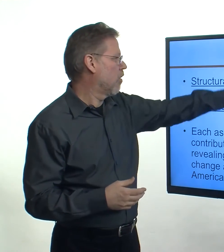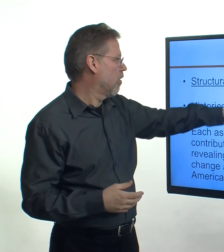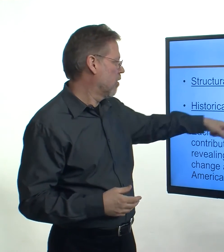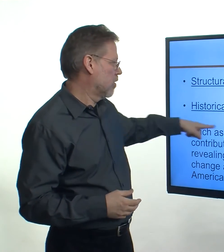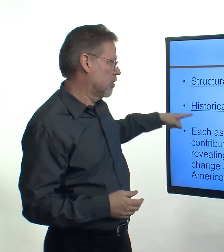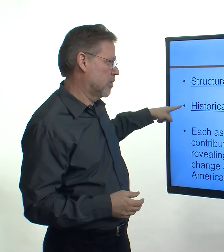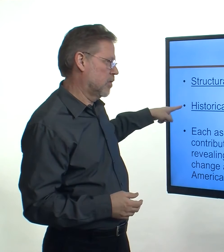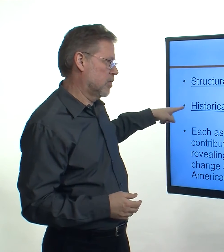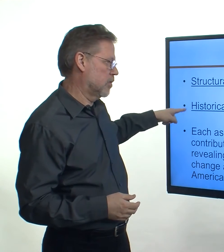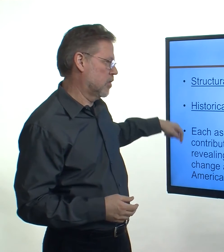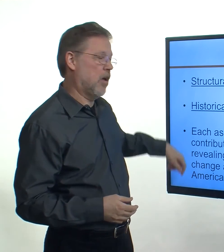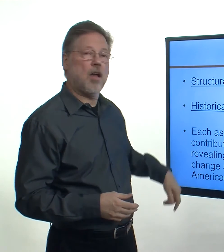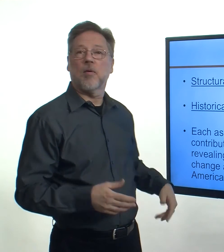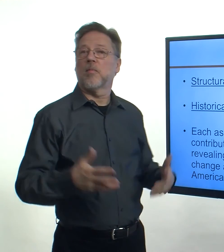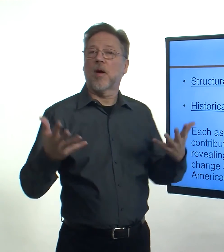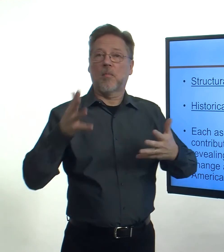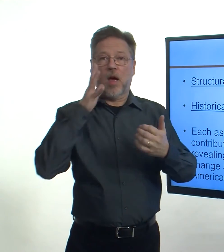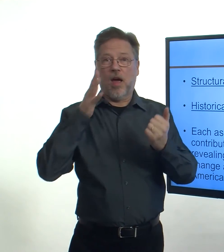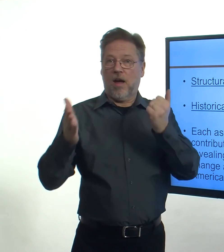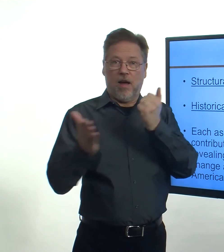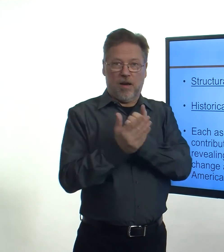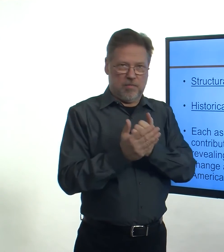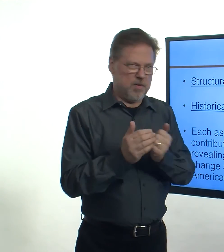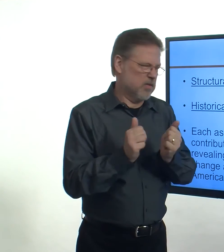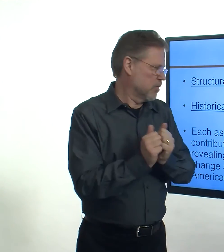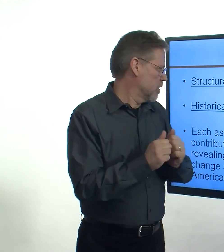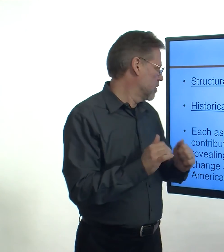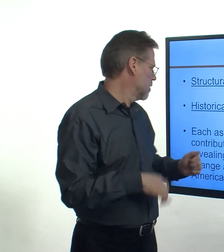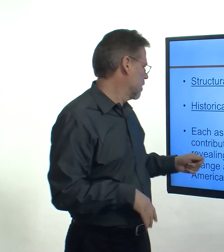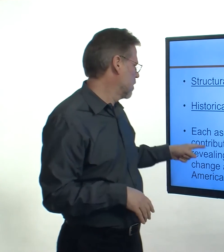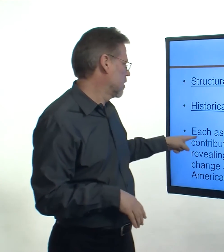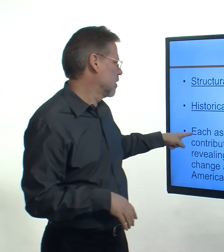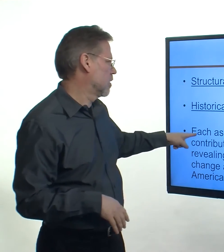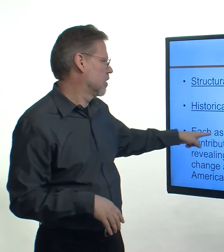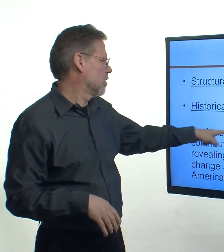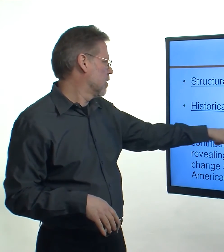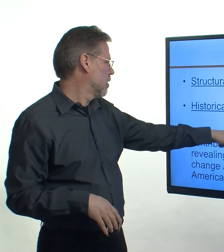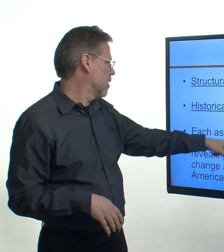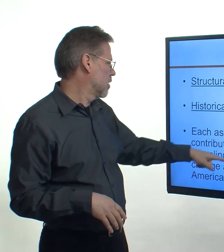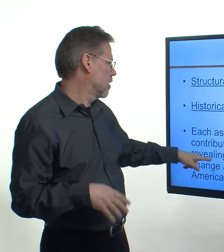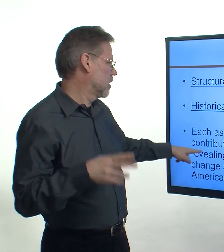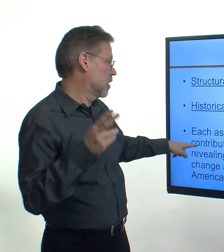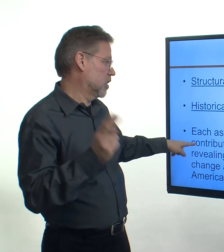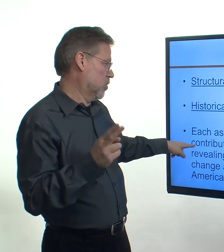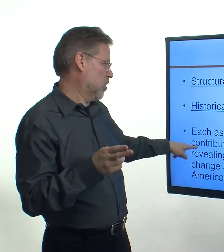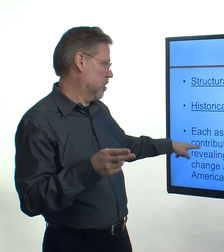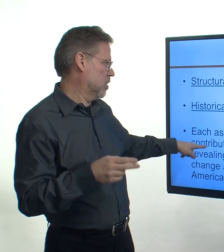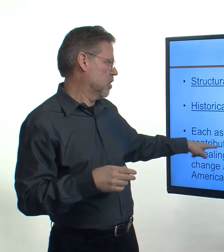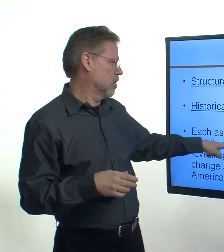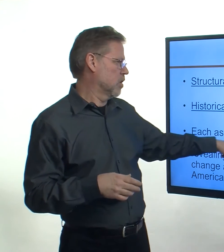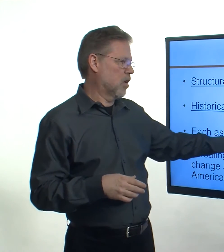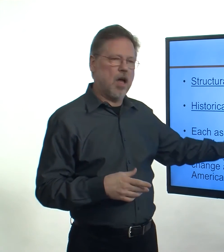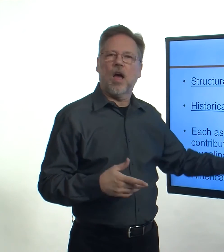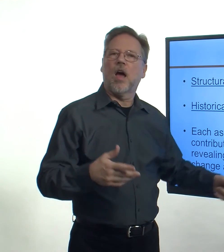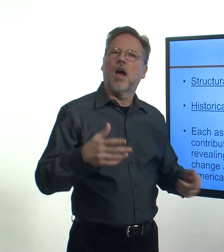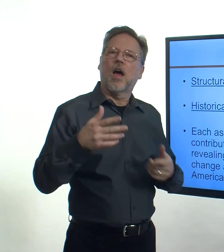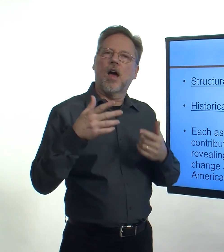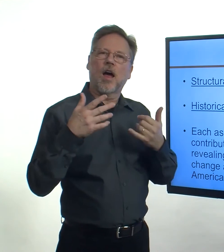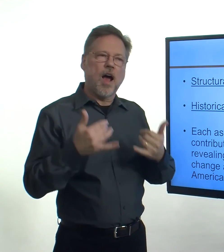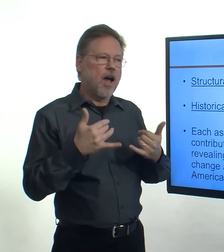That meant that the integration of these approaches would help because each aspect of historical documentation contributes to accurate